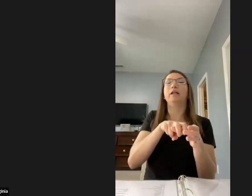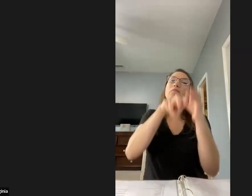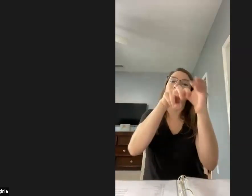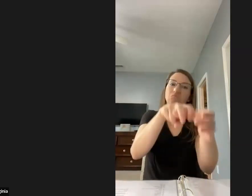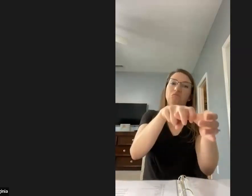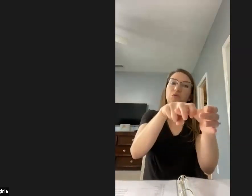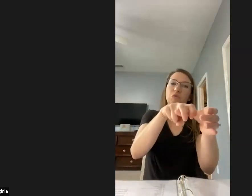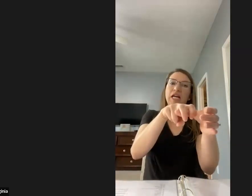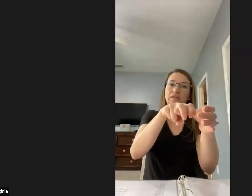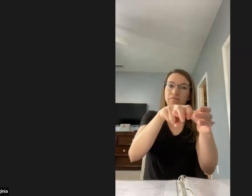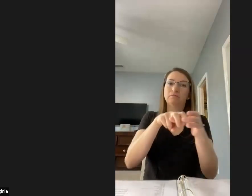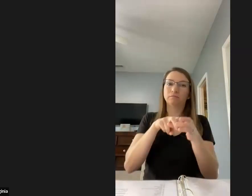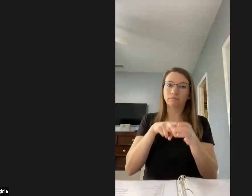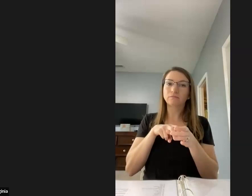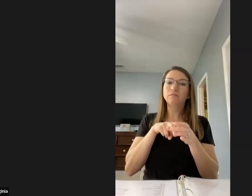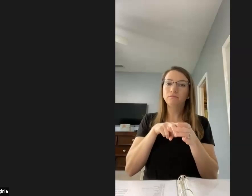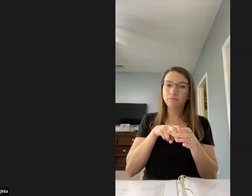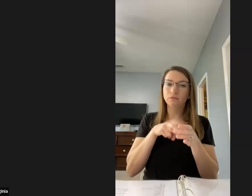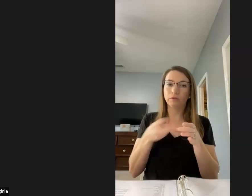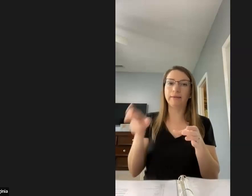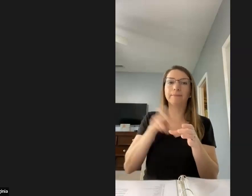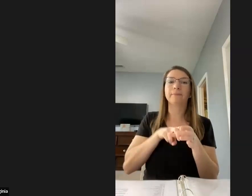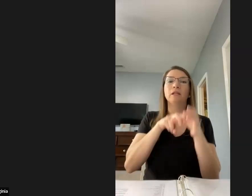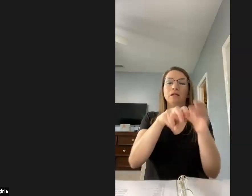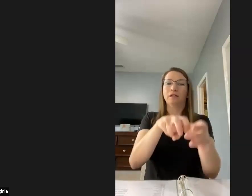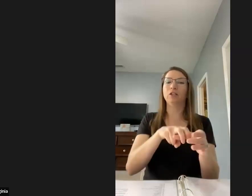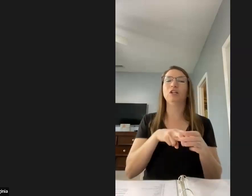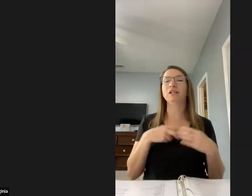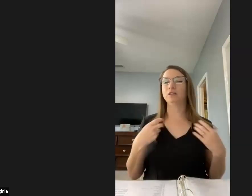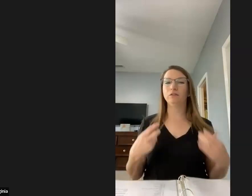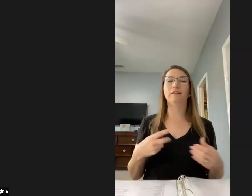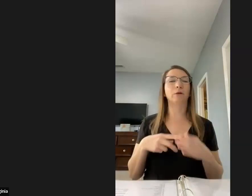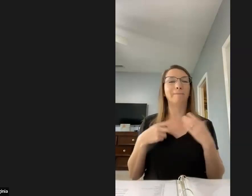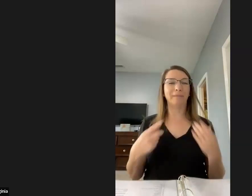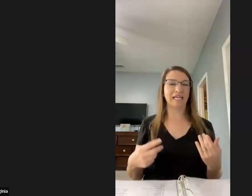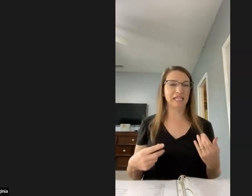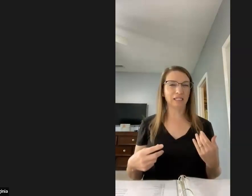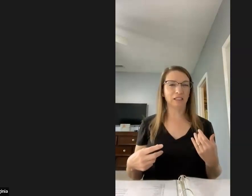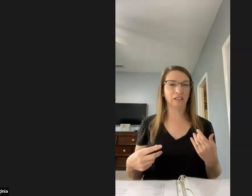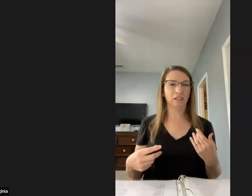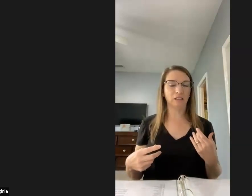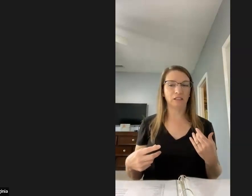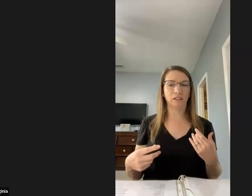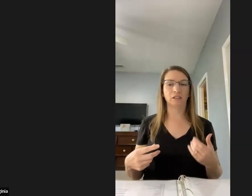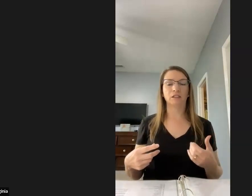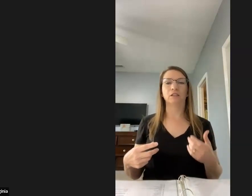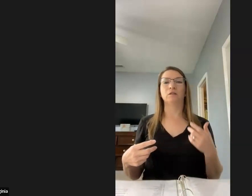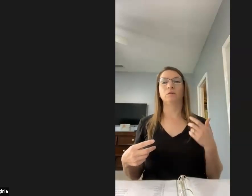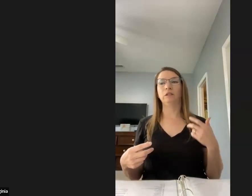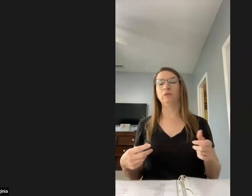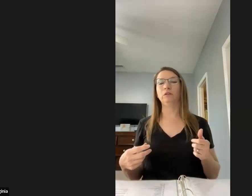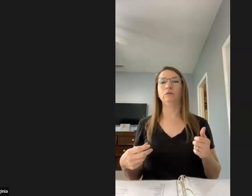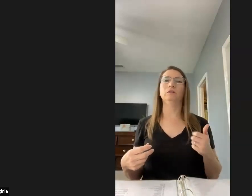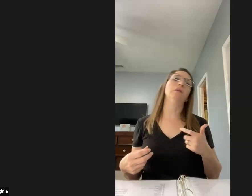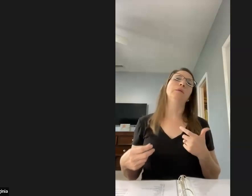and ride. Okay. Now you're not gonna do that for a bike. What you would do is what we